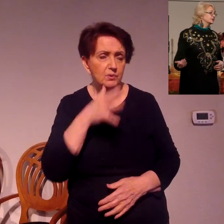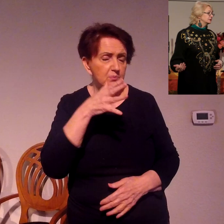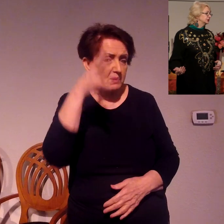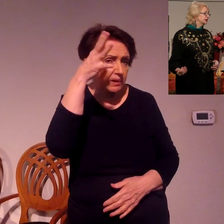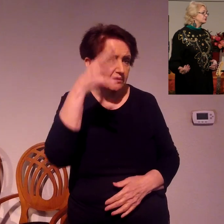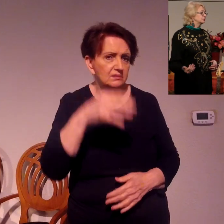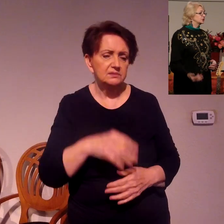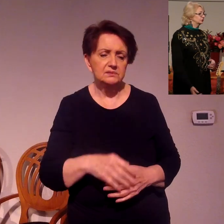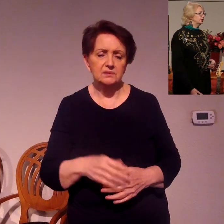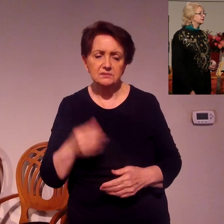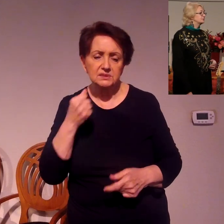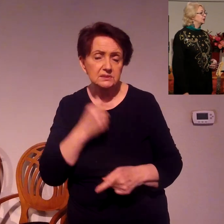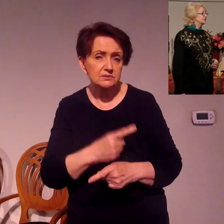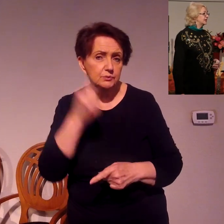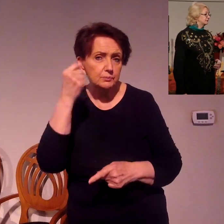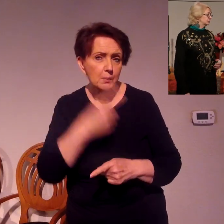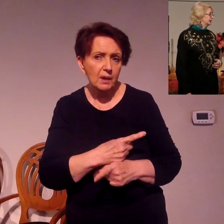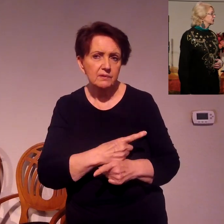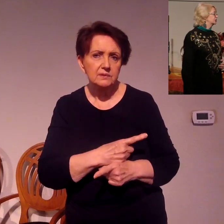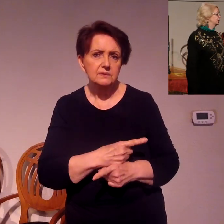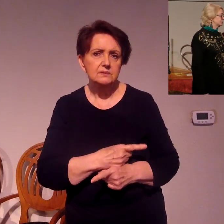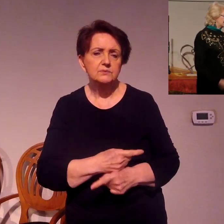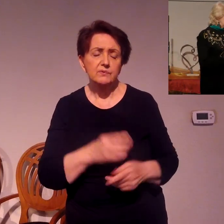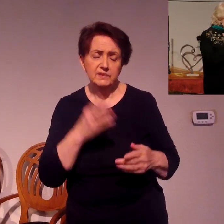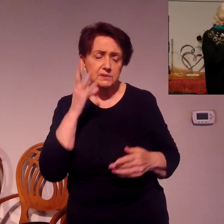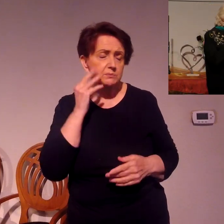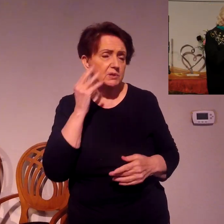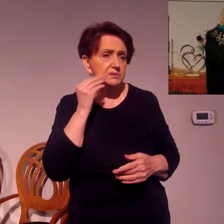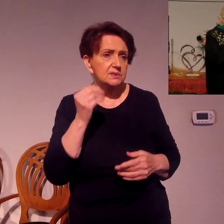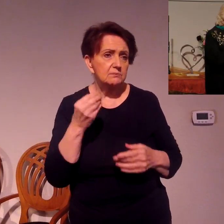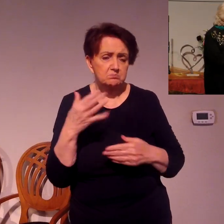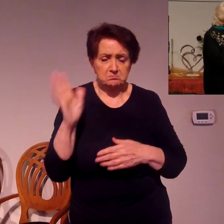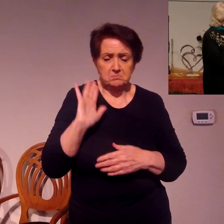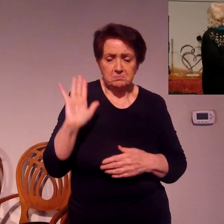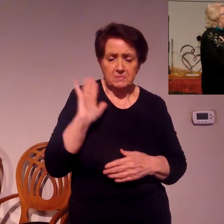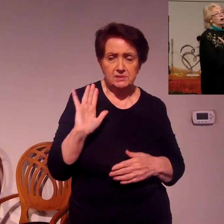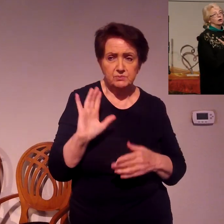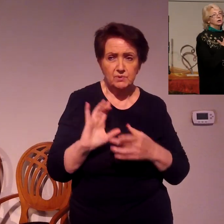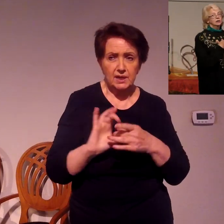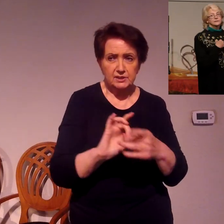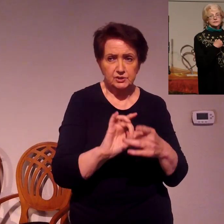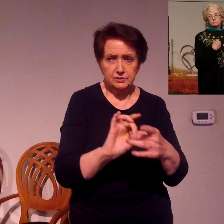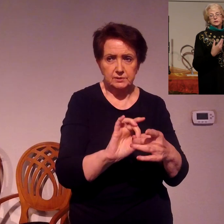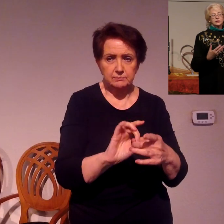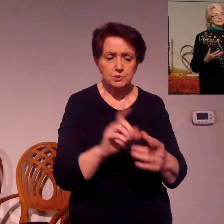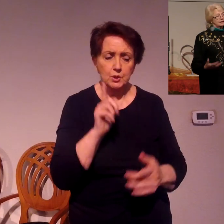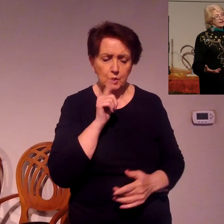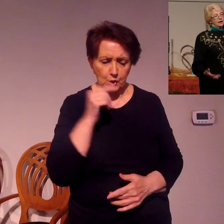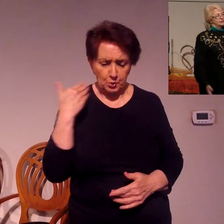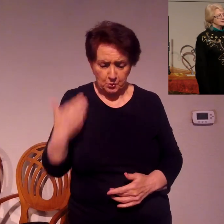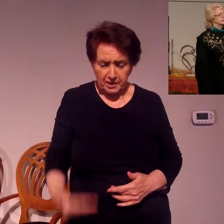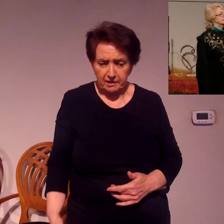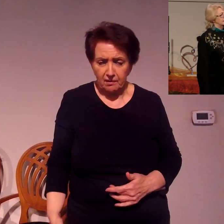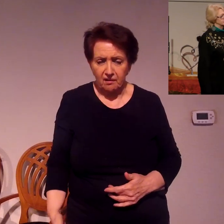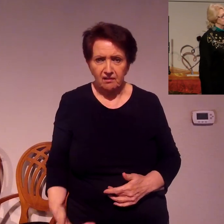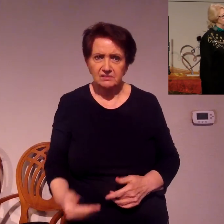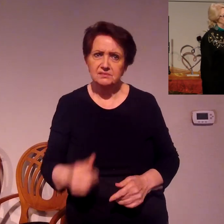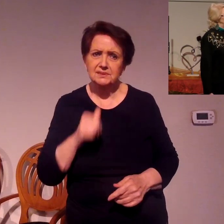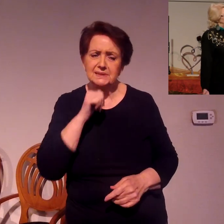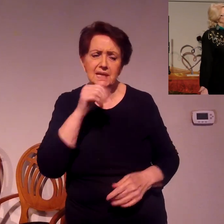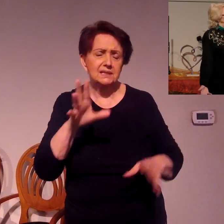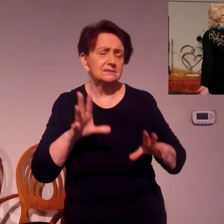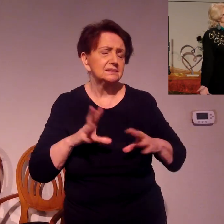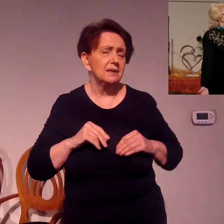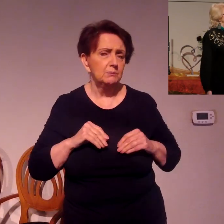with our parents or our siblings. We've certainly experienced that in relationships, how who we are simply somehow isn't